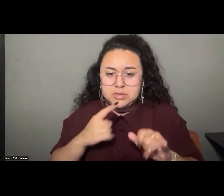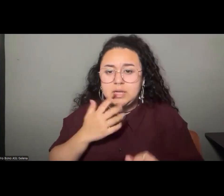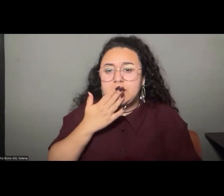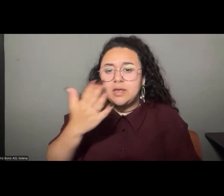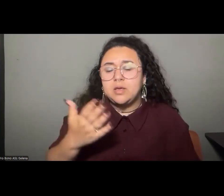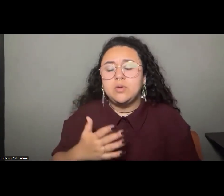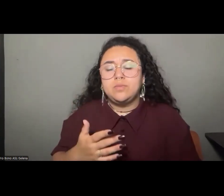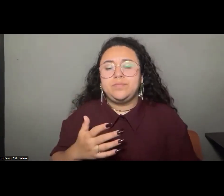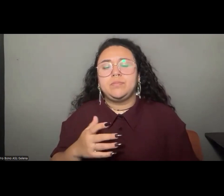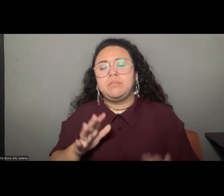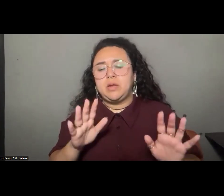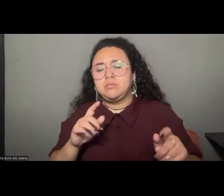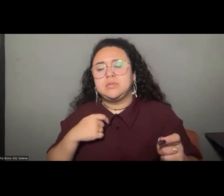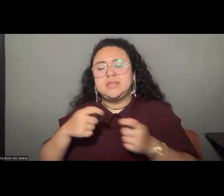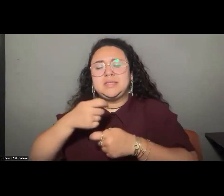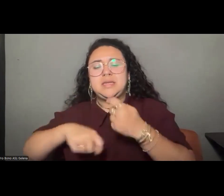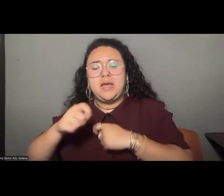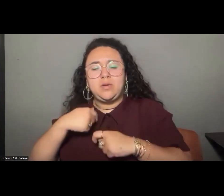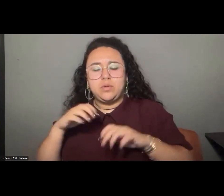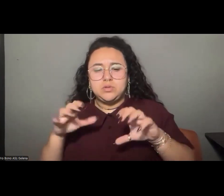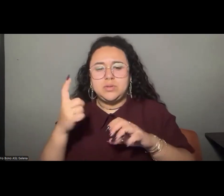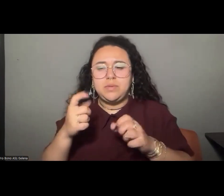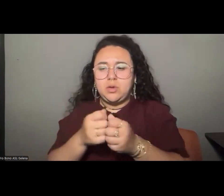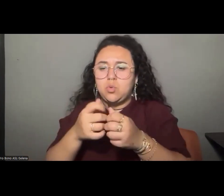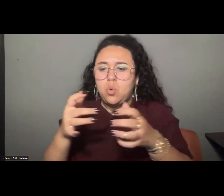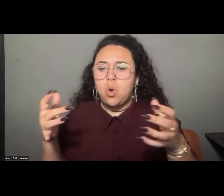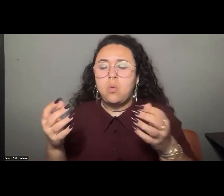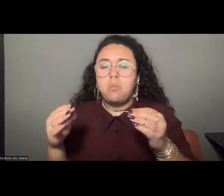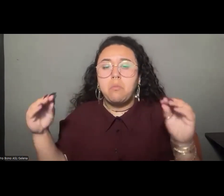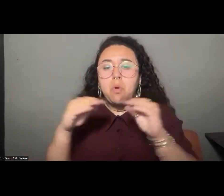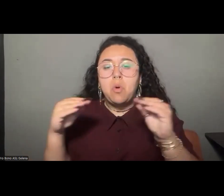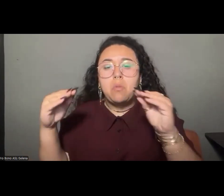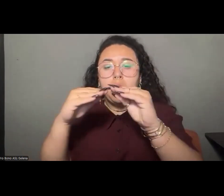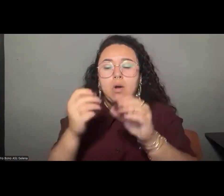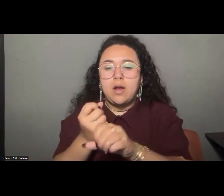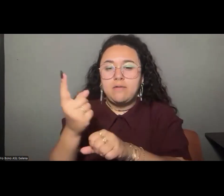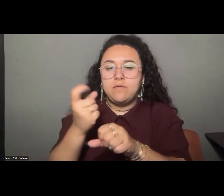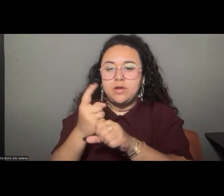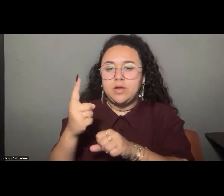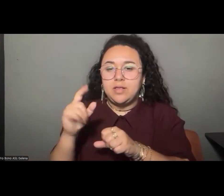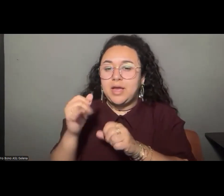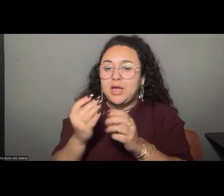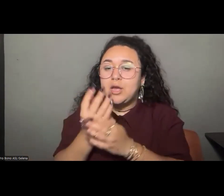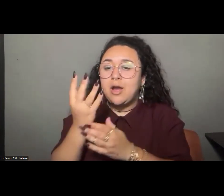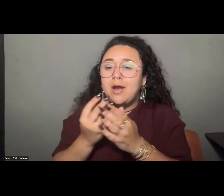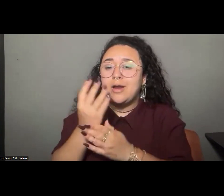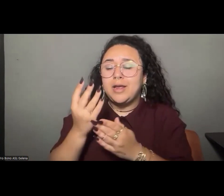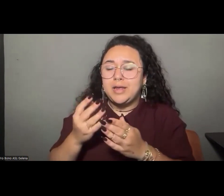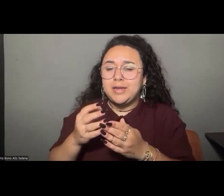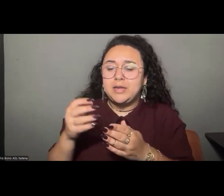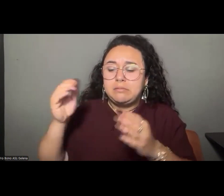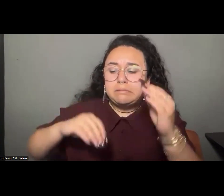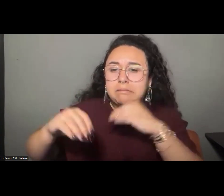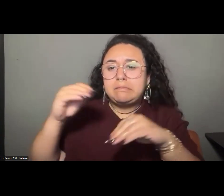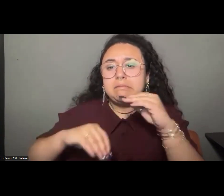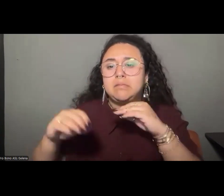something that grows more and more abundantly every year. It's like a garden that you keep building every year and you put more compost in that can keep getting more and more